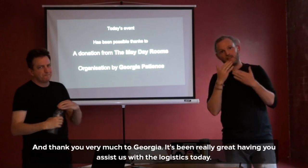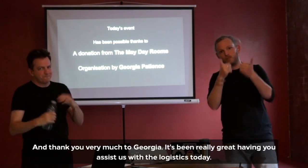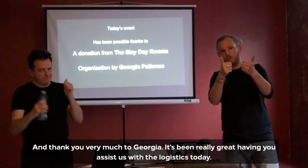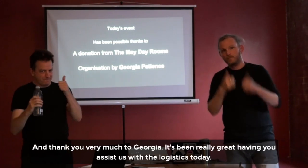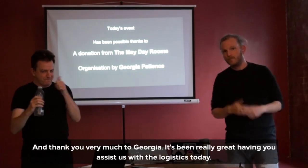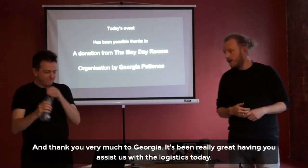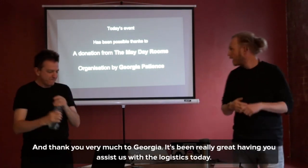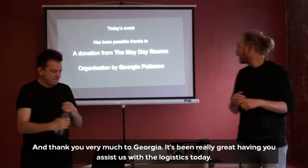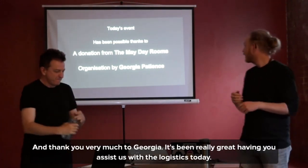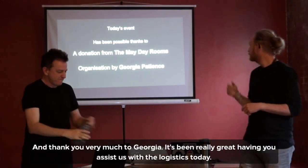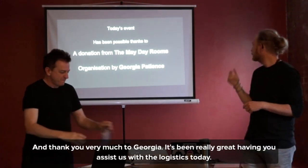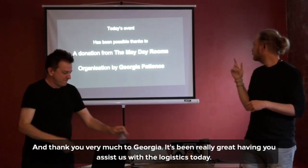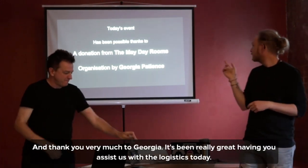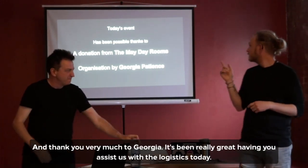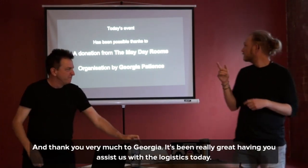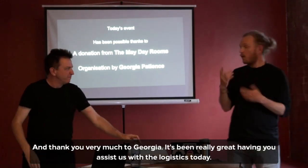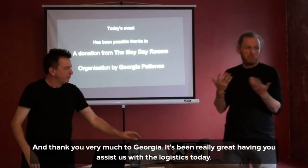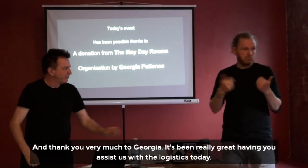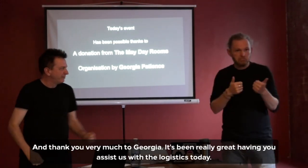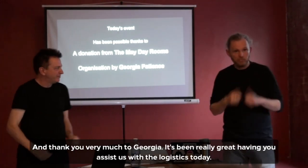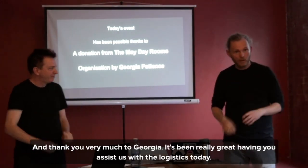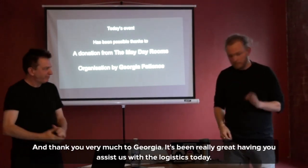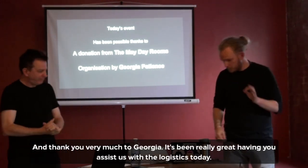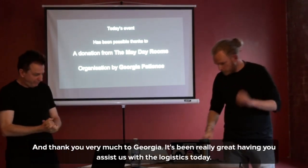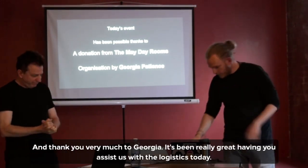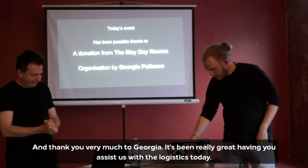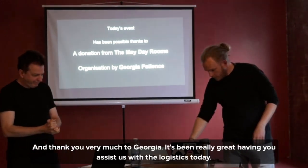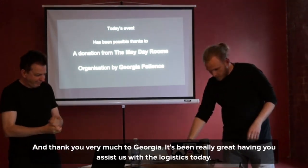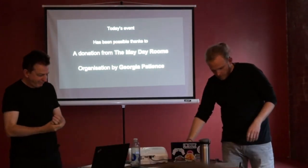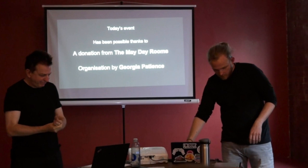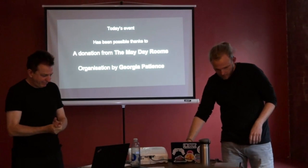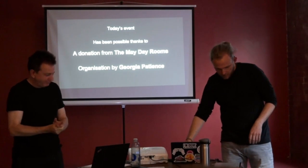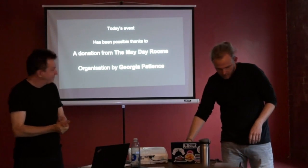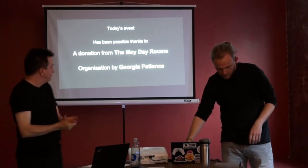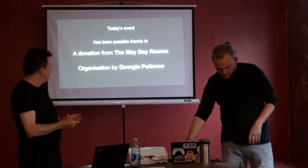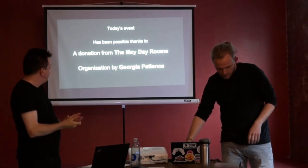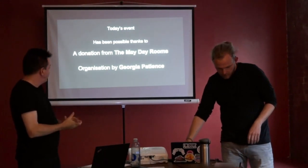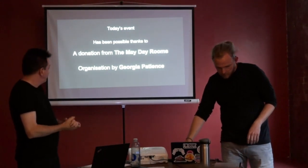Georgia. It's been really great having you assist us with the logistics of today.